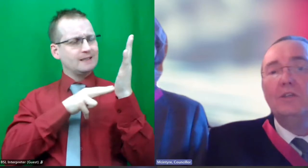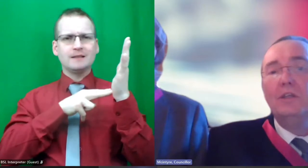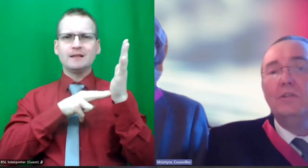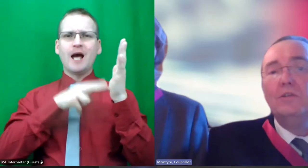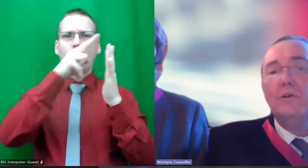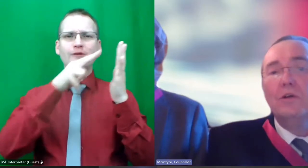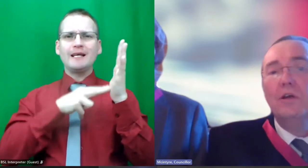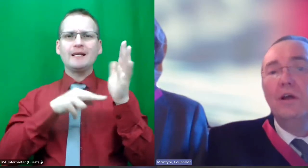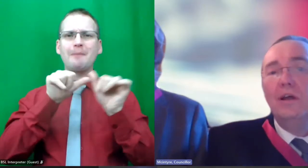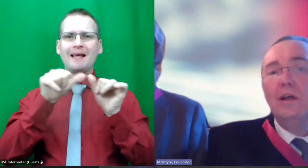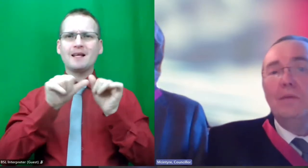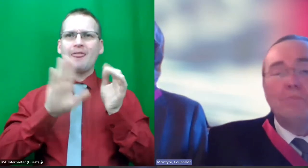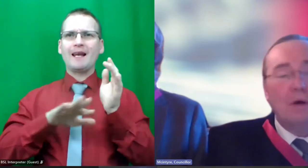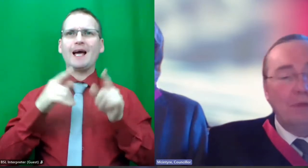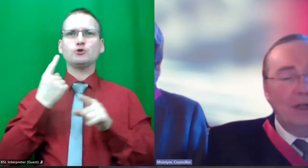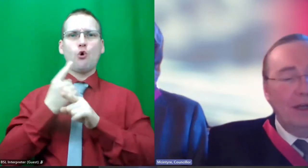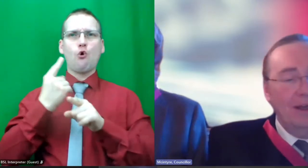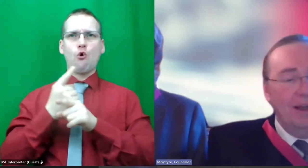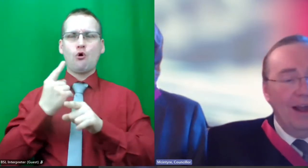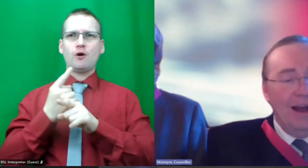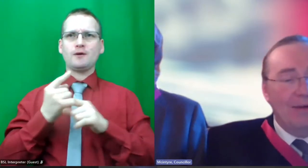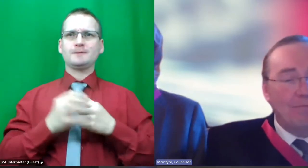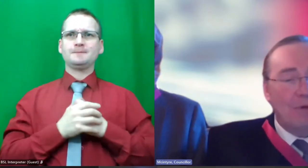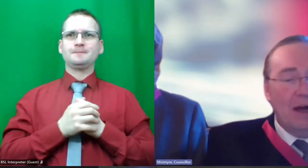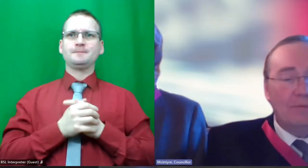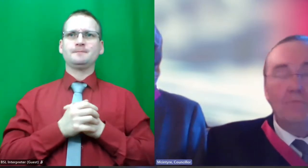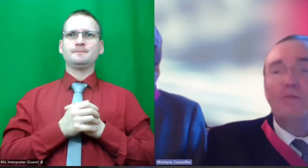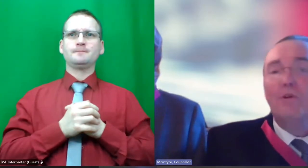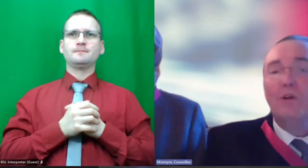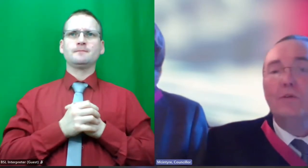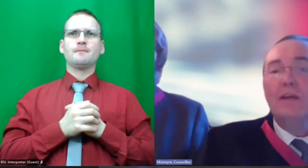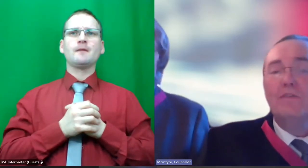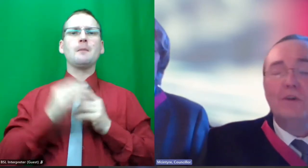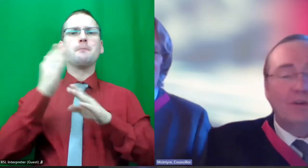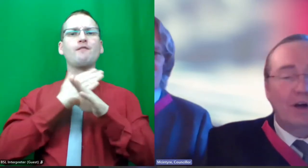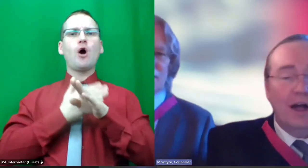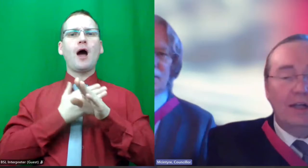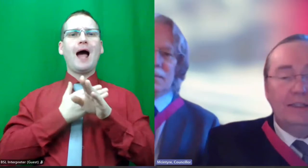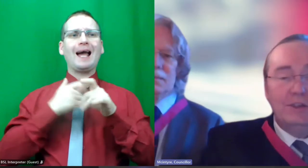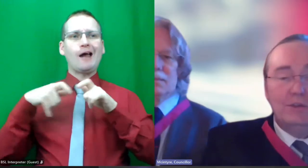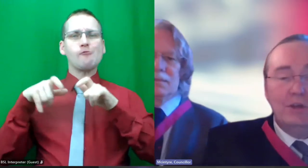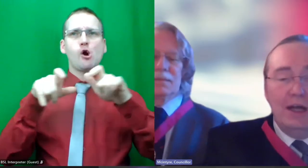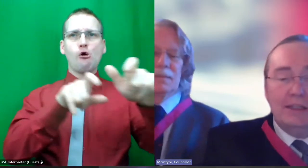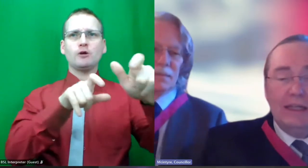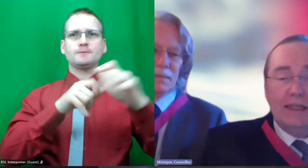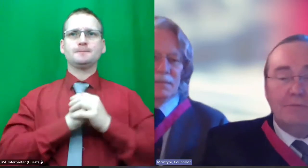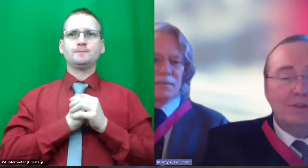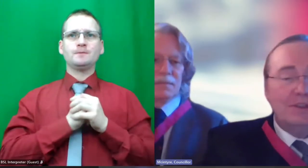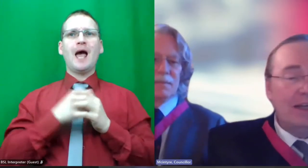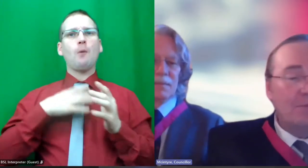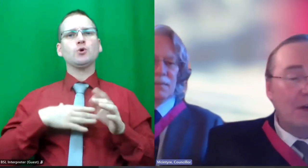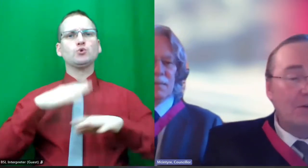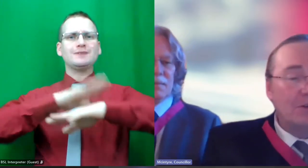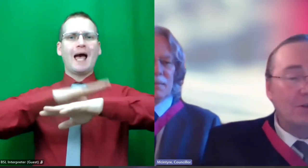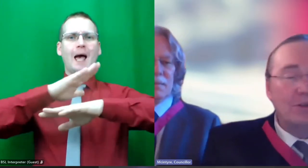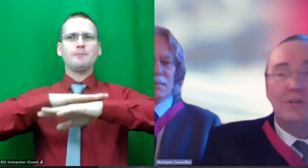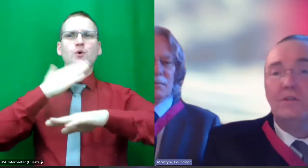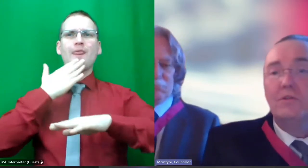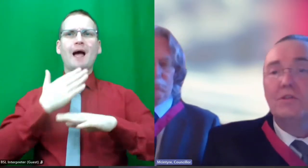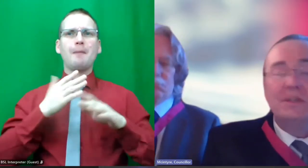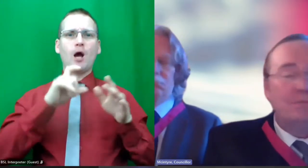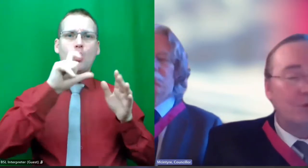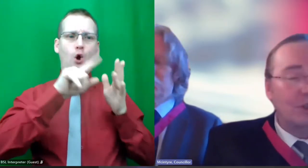I actually talk in public. Perhaps before I go any further, I need to take time to thank my